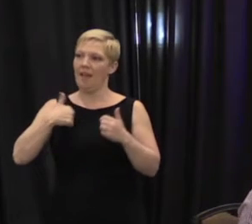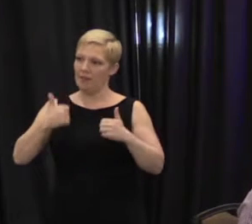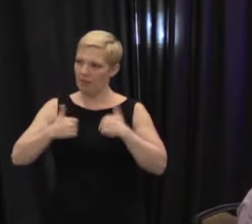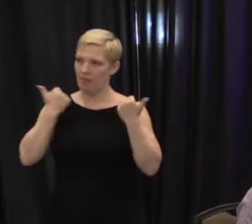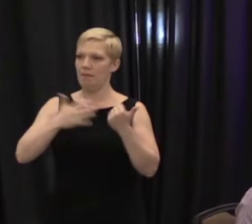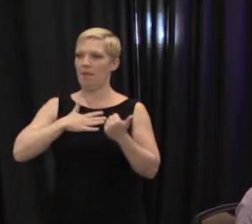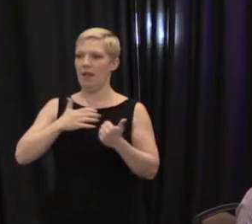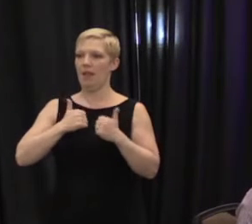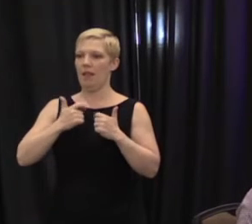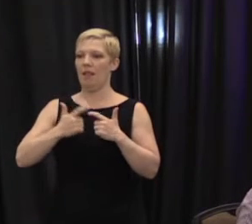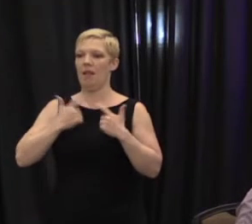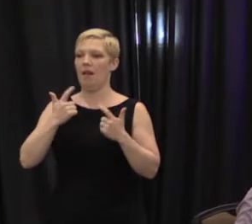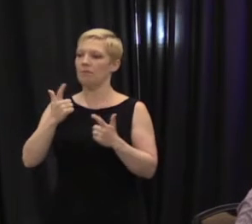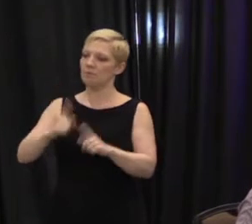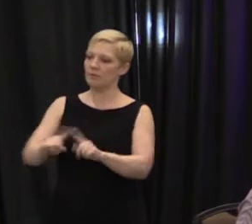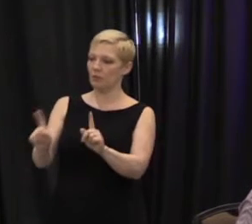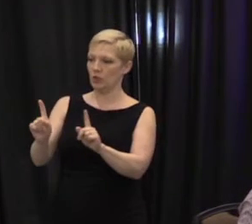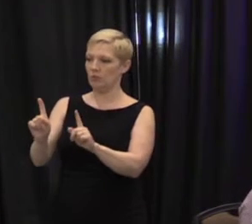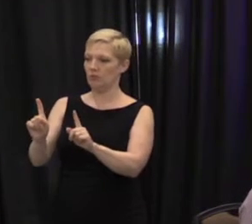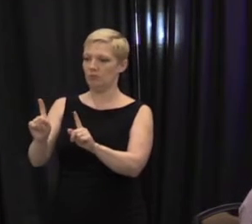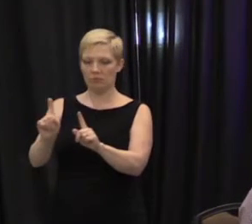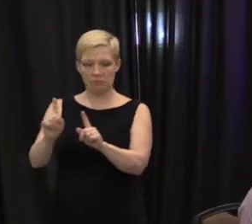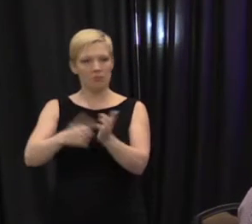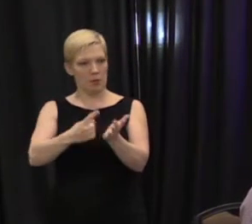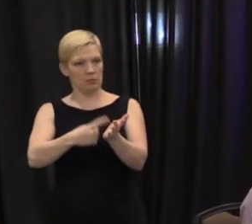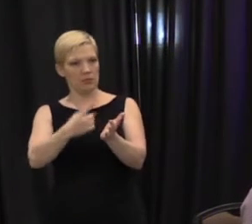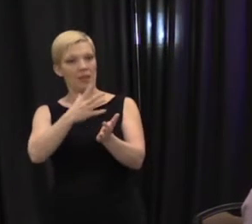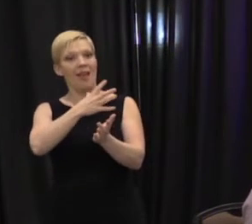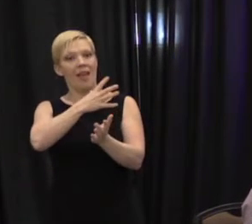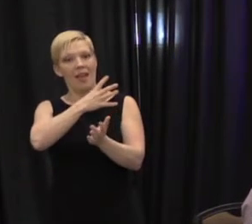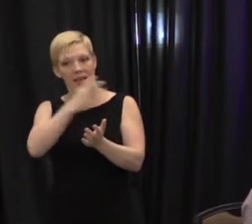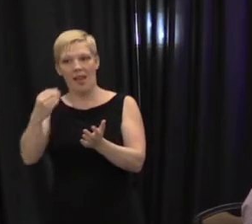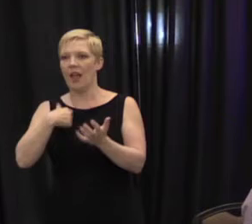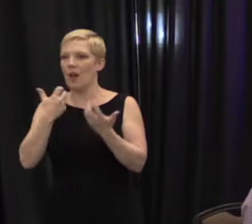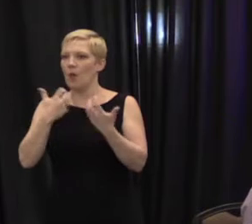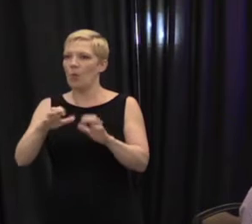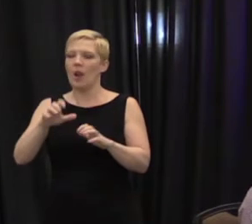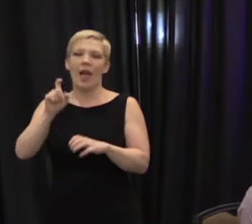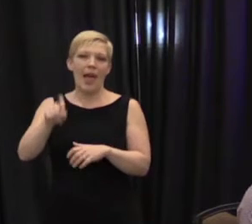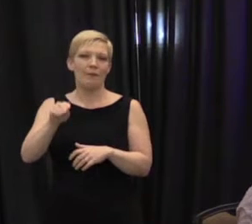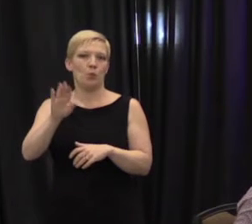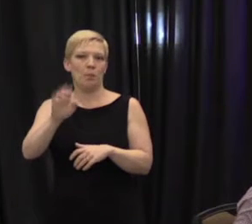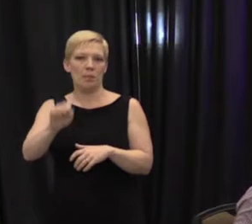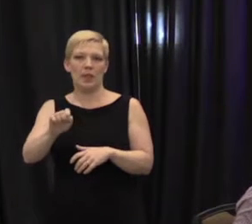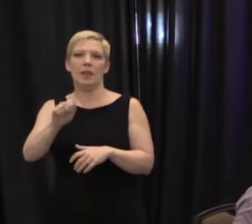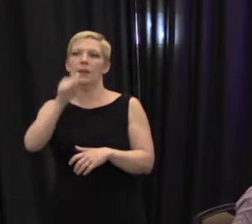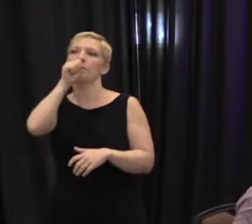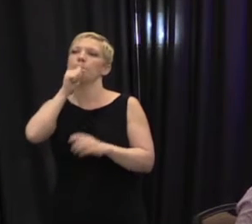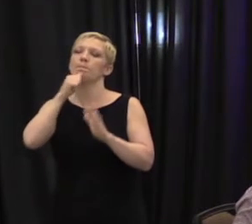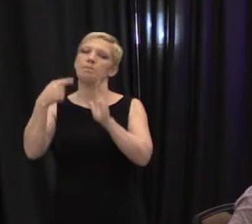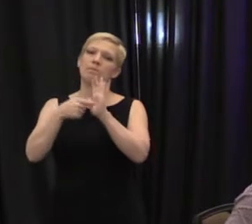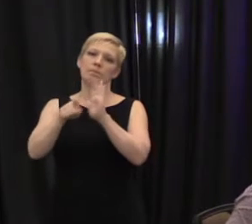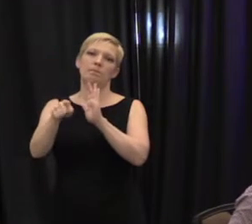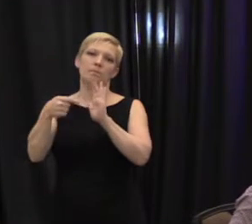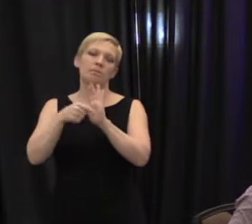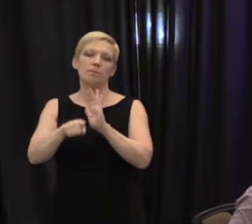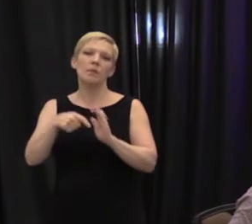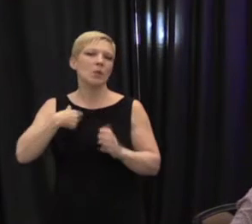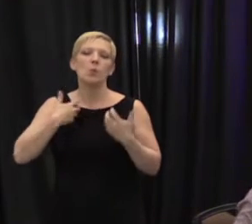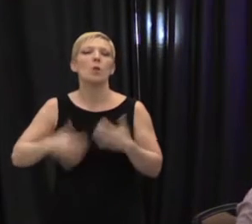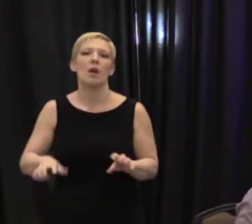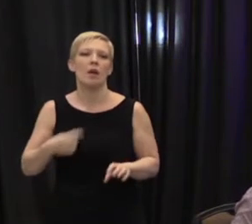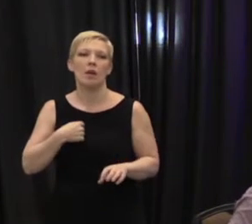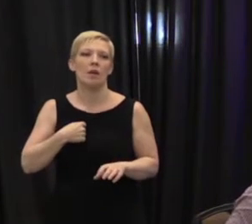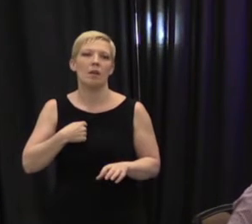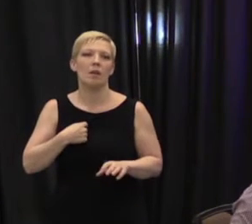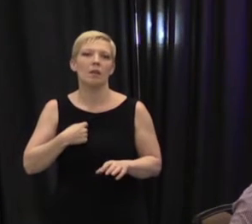at times, but I don't want to be resilient anymore, right? People who have experienced these privileges when they walk down the street don't